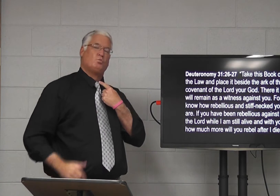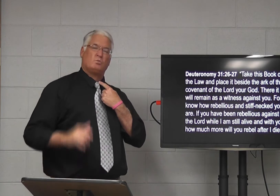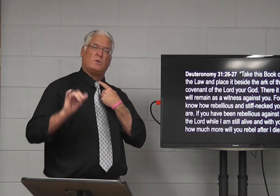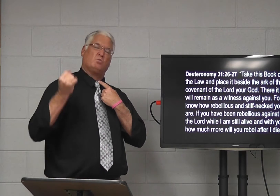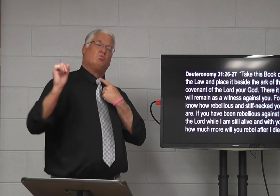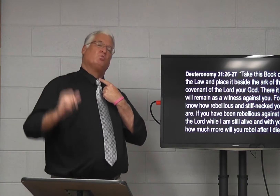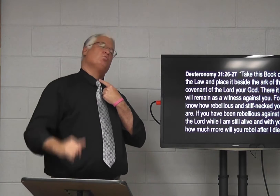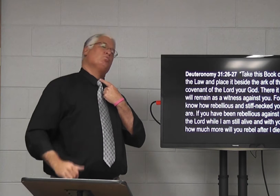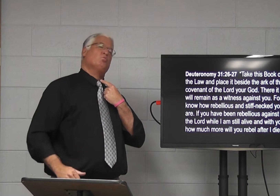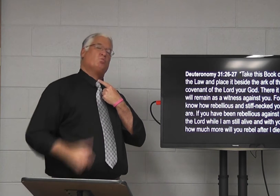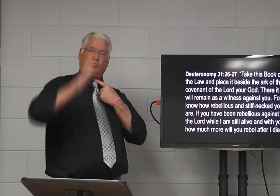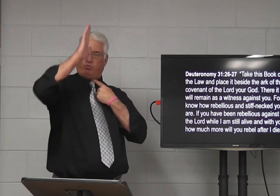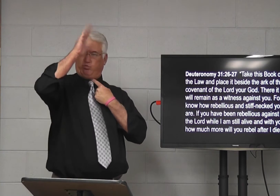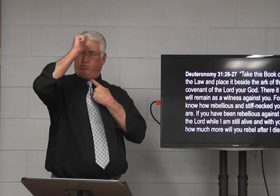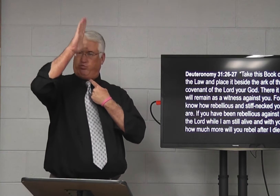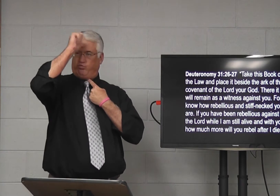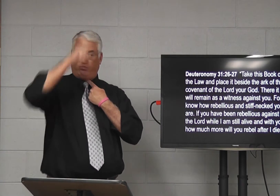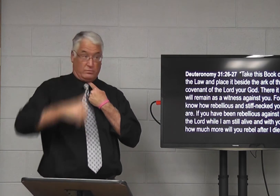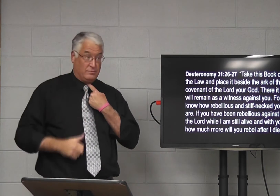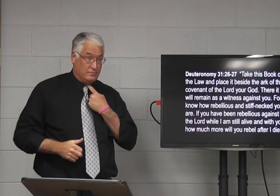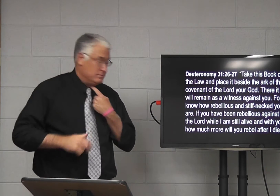unmovable, you know, rebellious, stubborn,